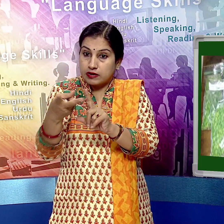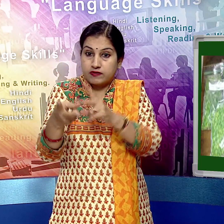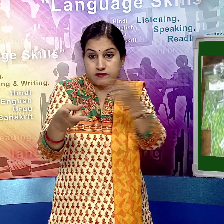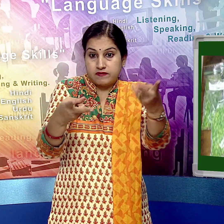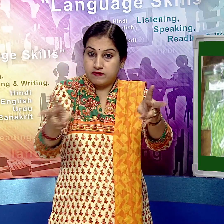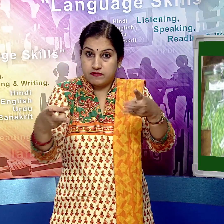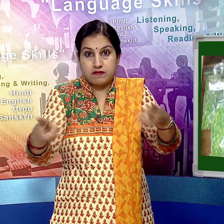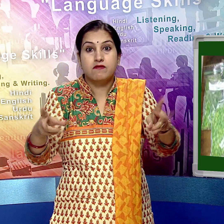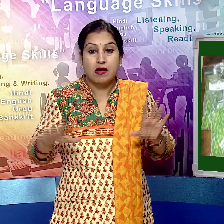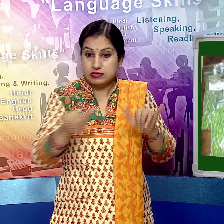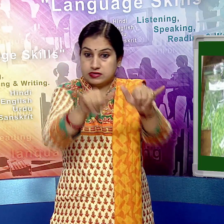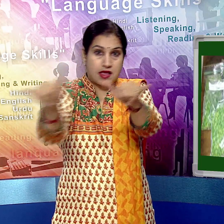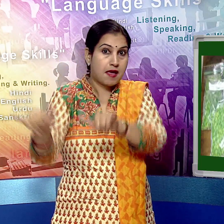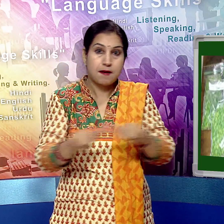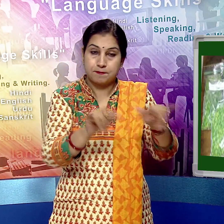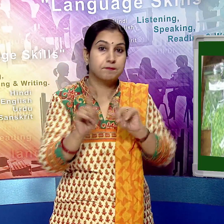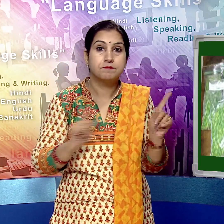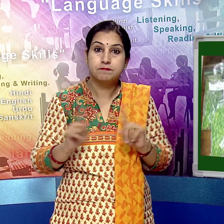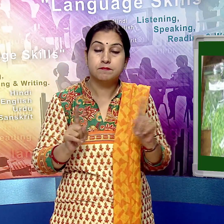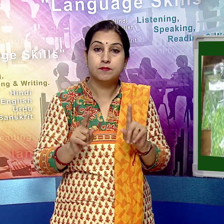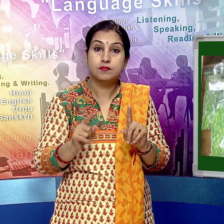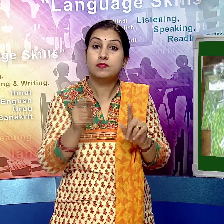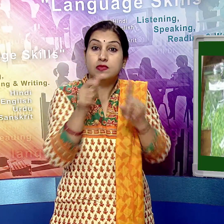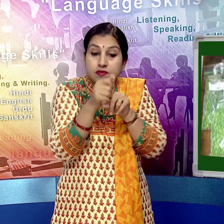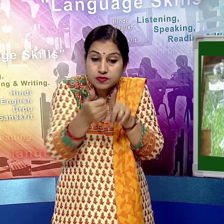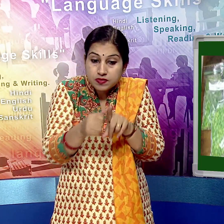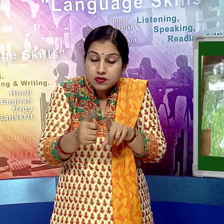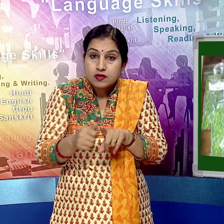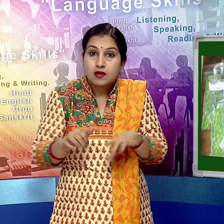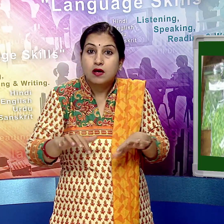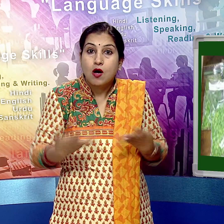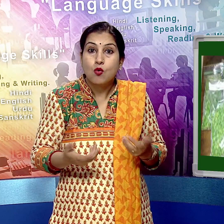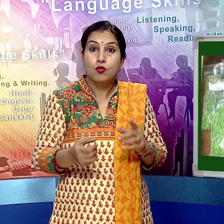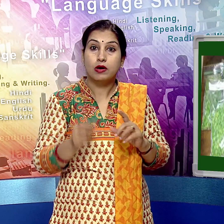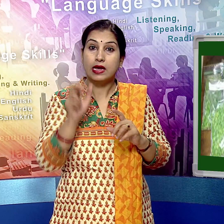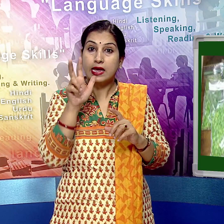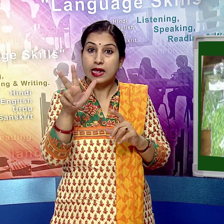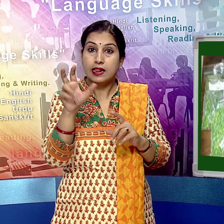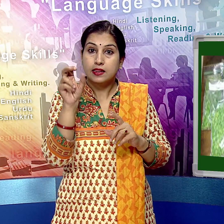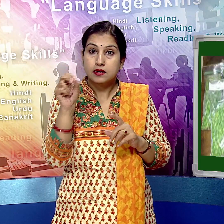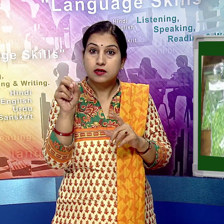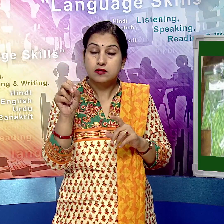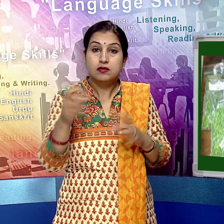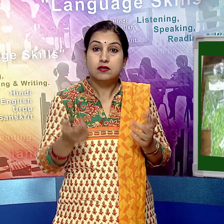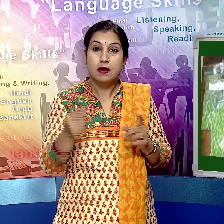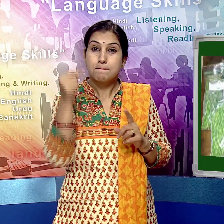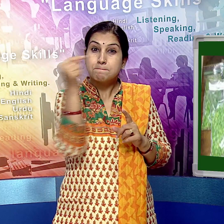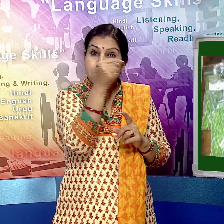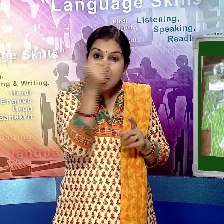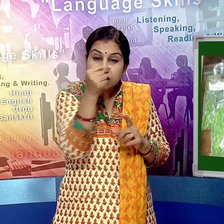A temperature of 18 degrees Celsius, a temperature of minus 18